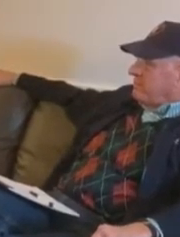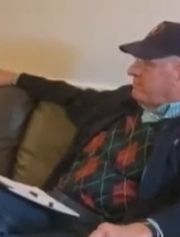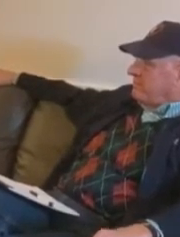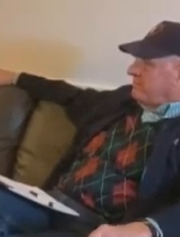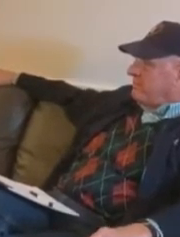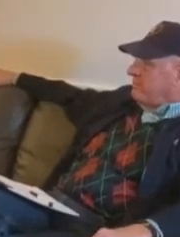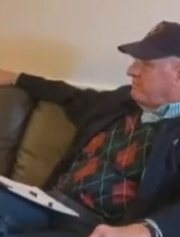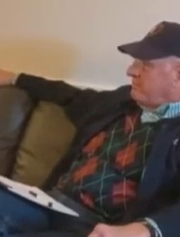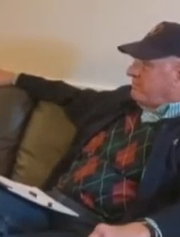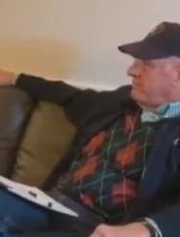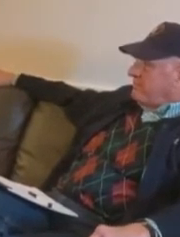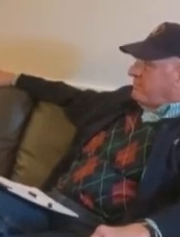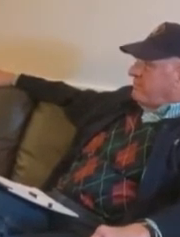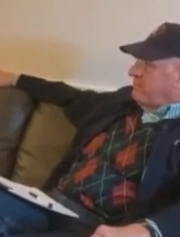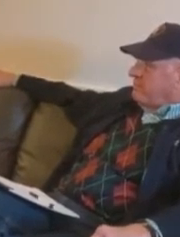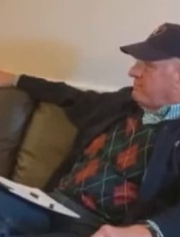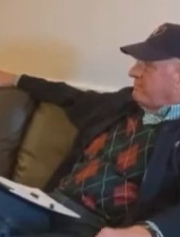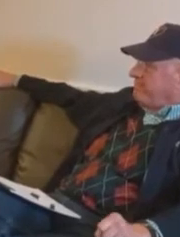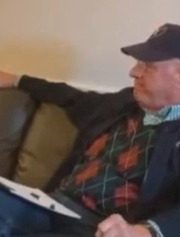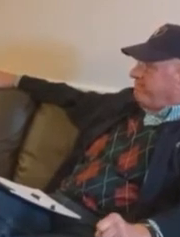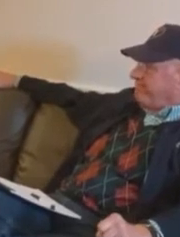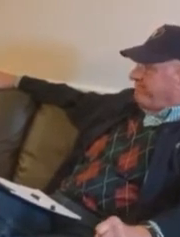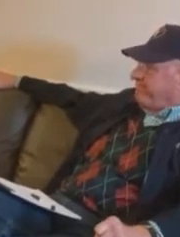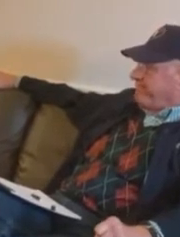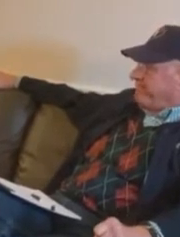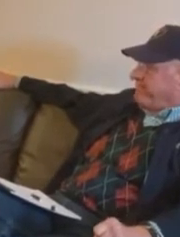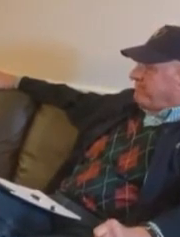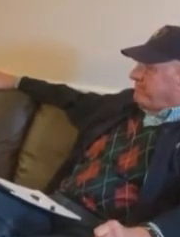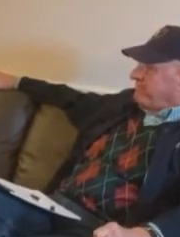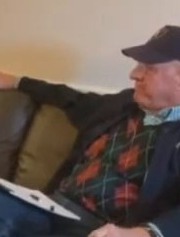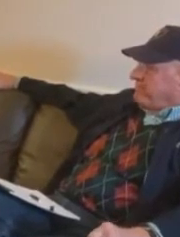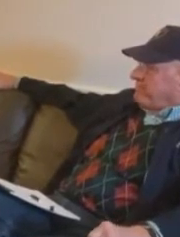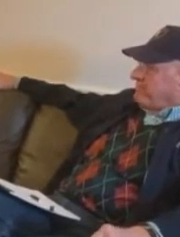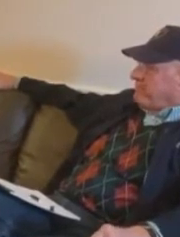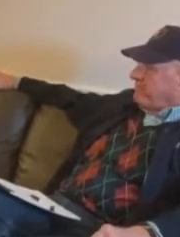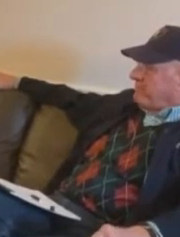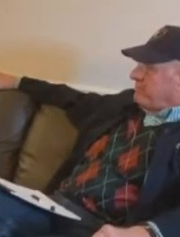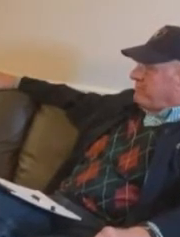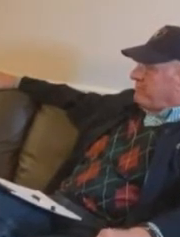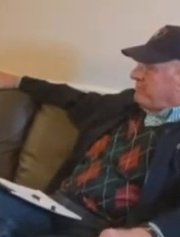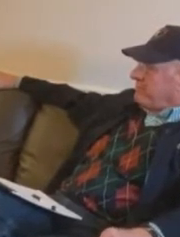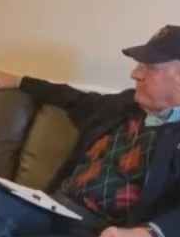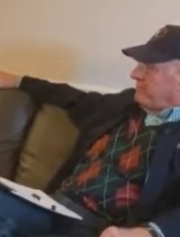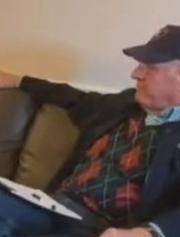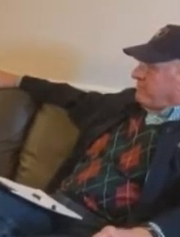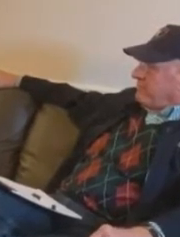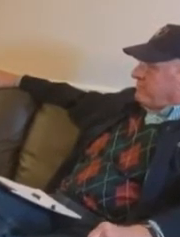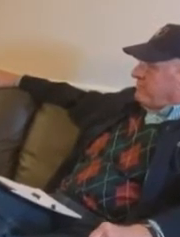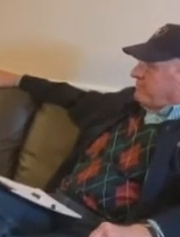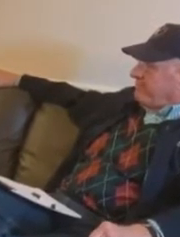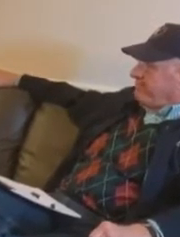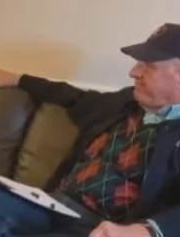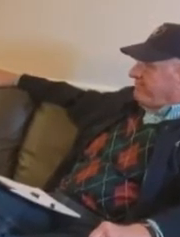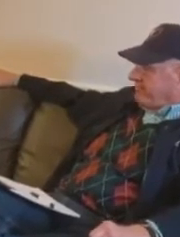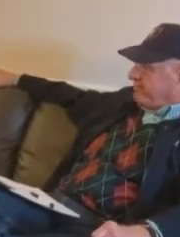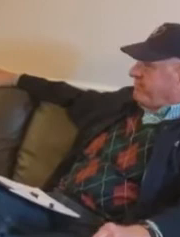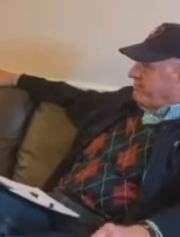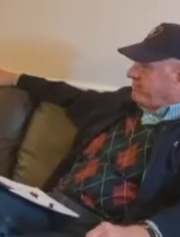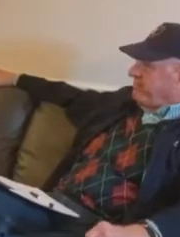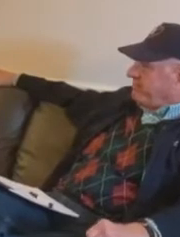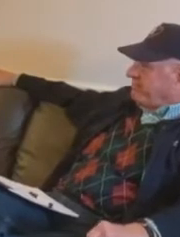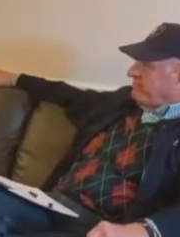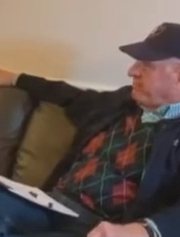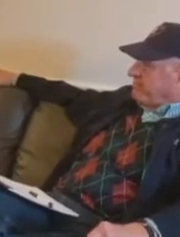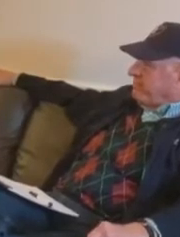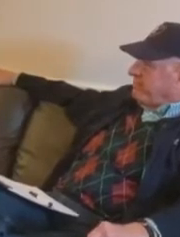who has a deep love of service and a man who has a deep faith.